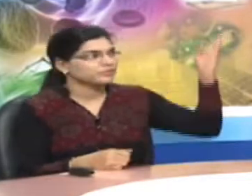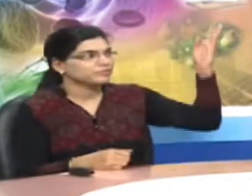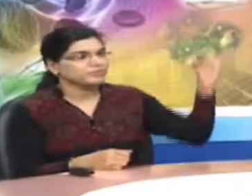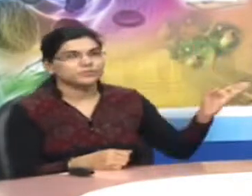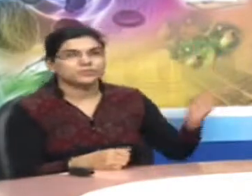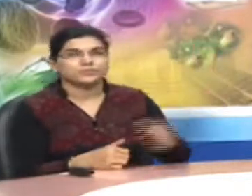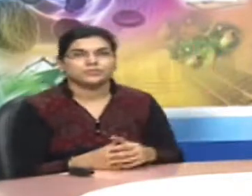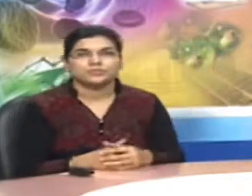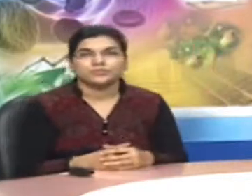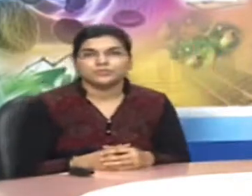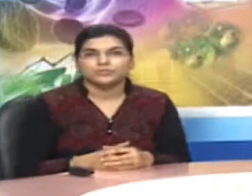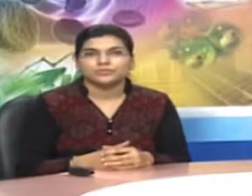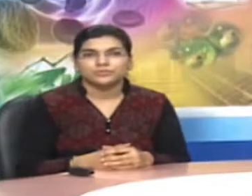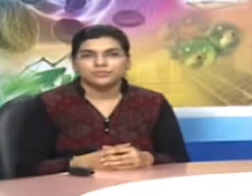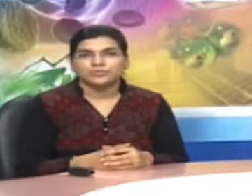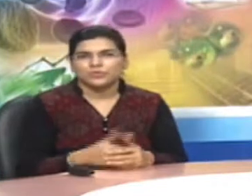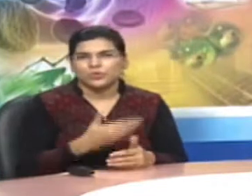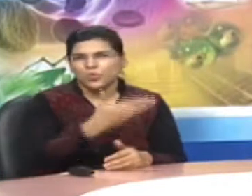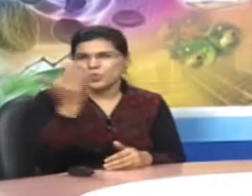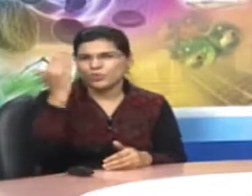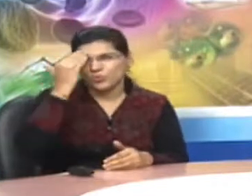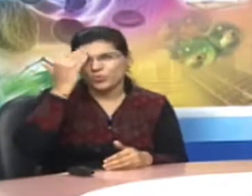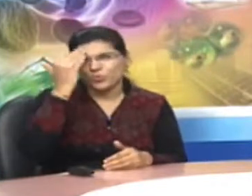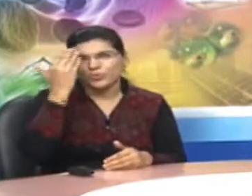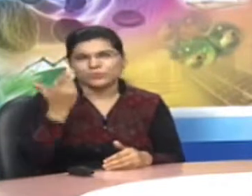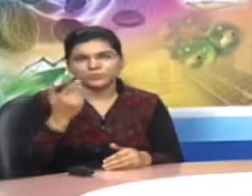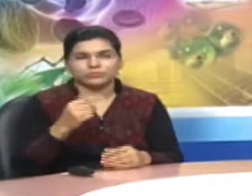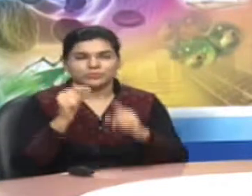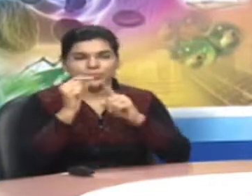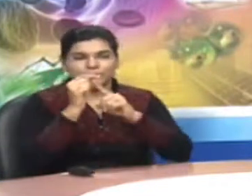Keyboard shortcuts for PowerPoint.